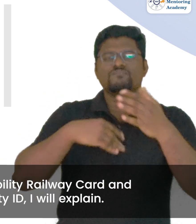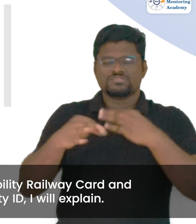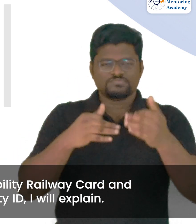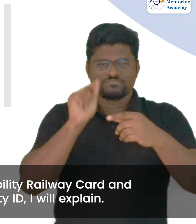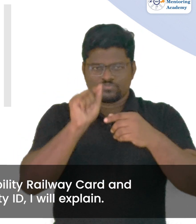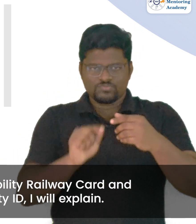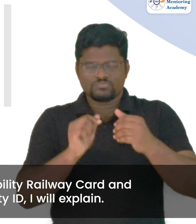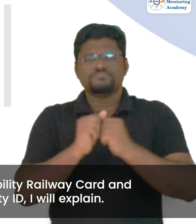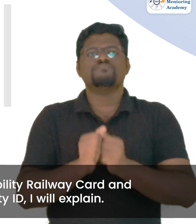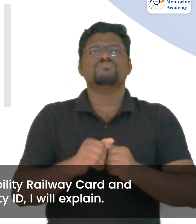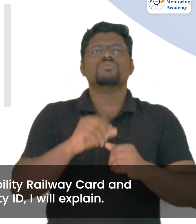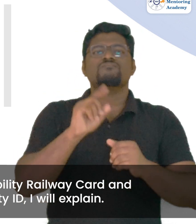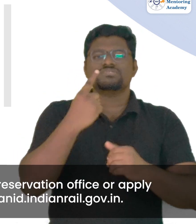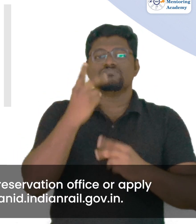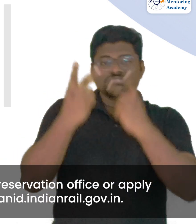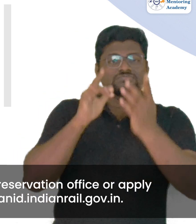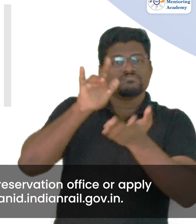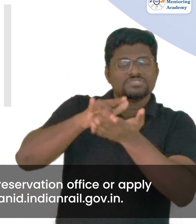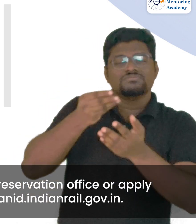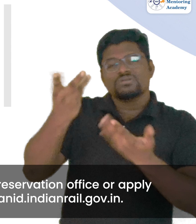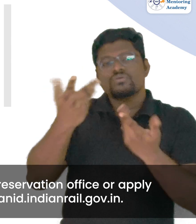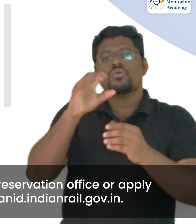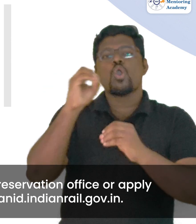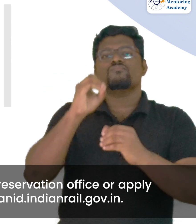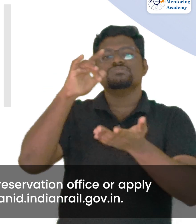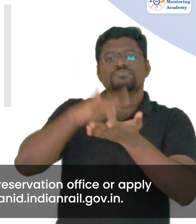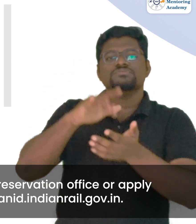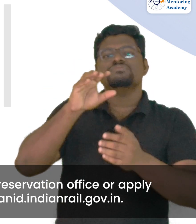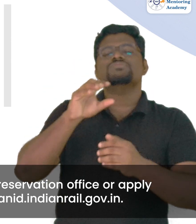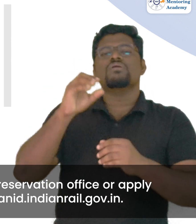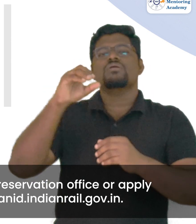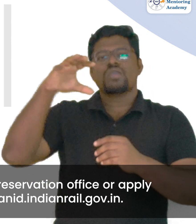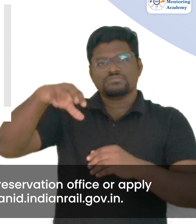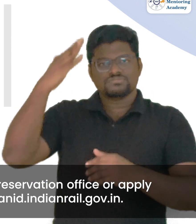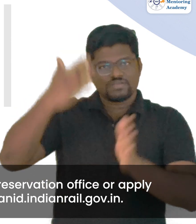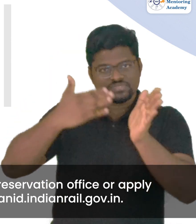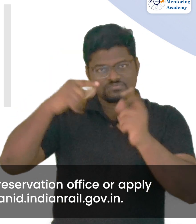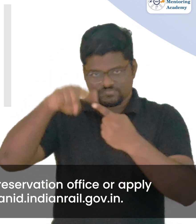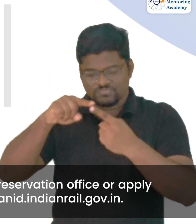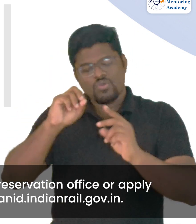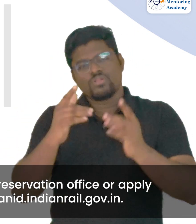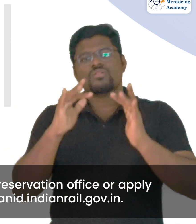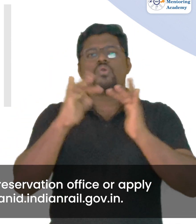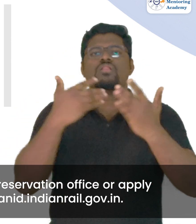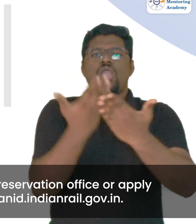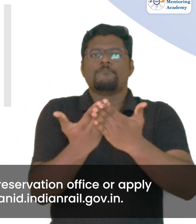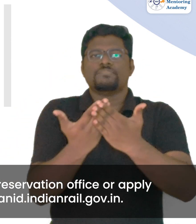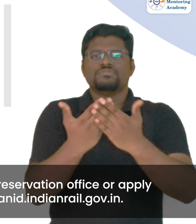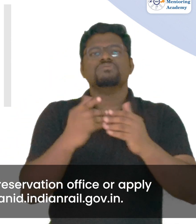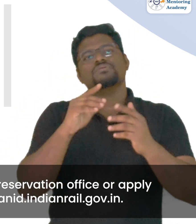will explain. Point 1. Visit the nearest railway reservation office or apply online